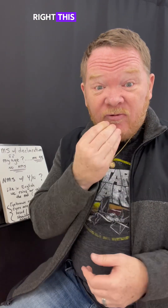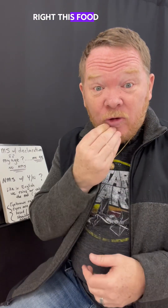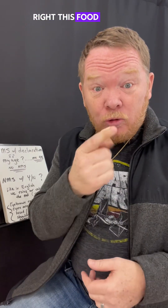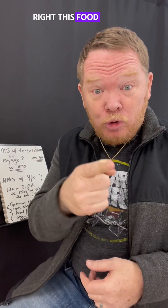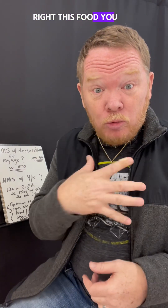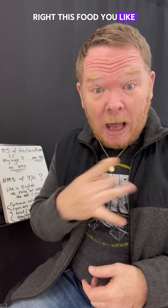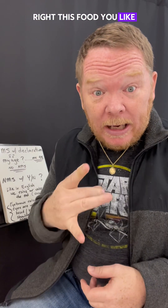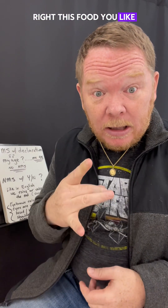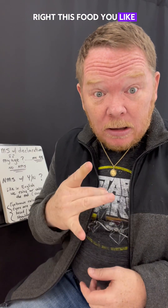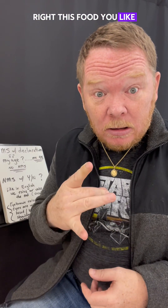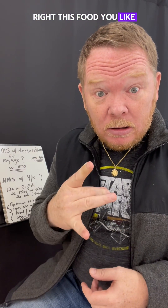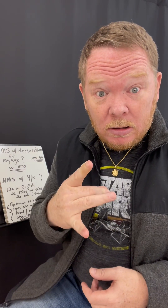food you like.